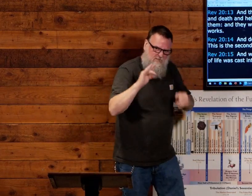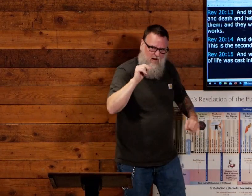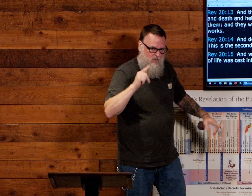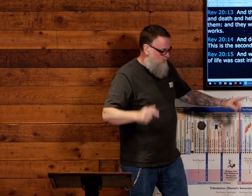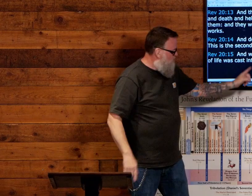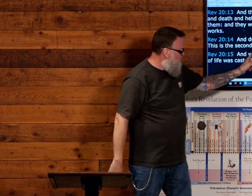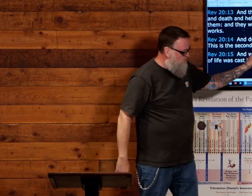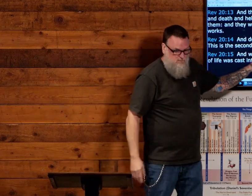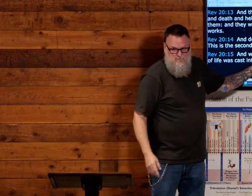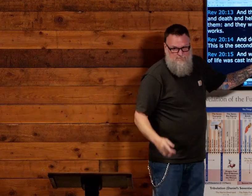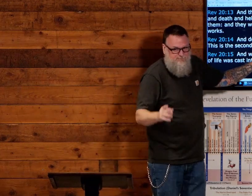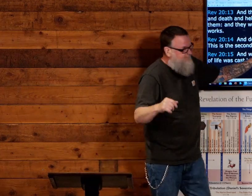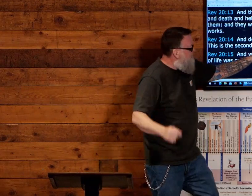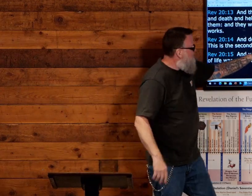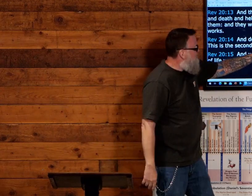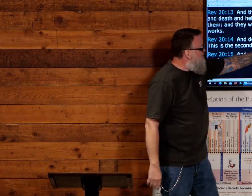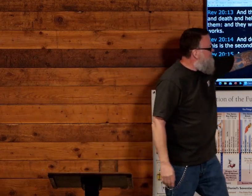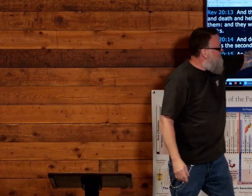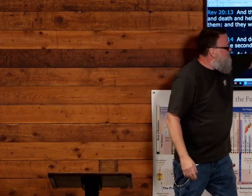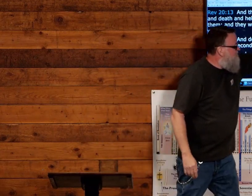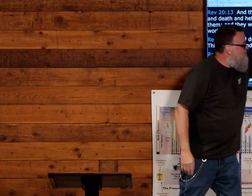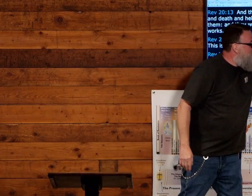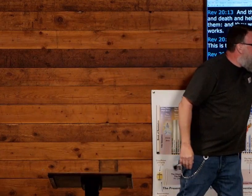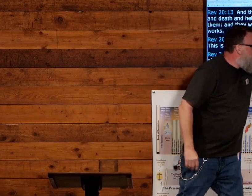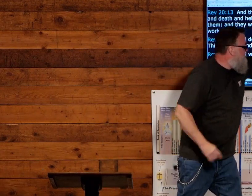This is soon the final thing here. It says,